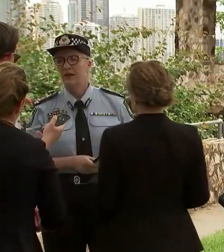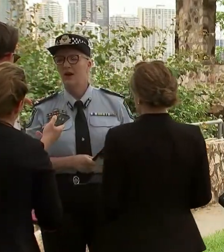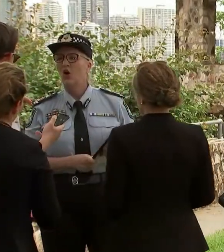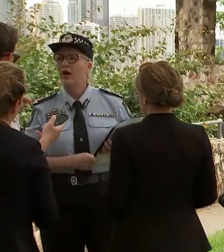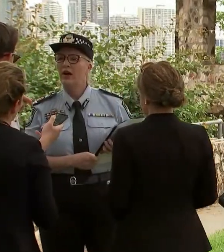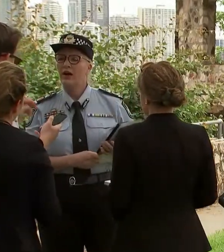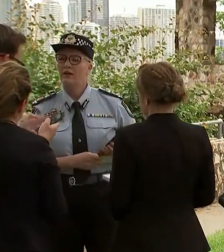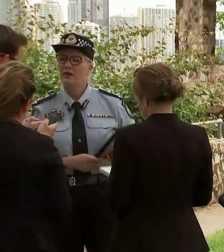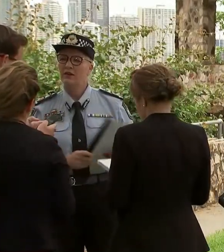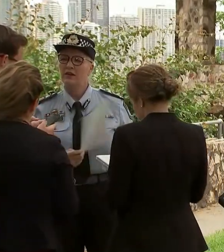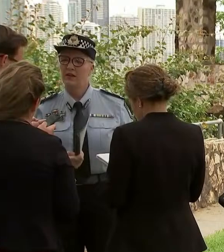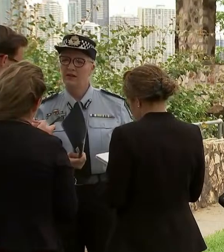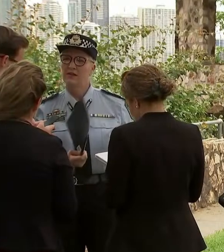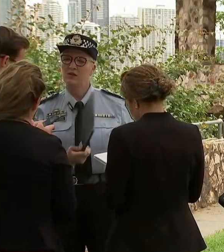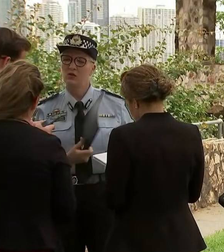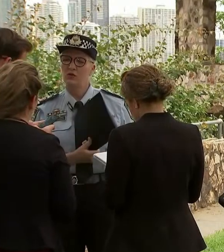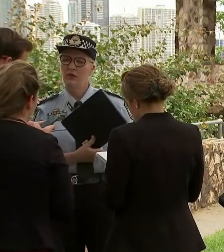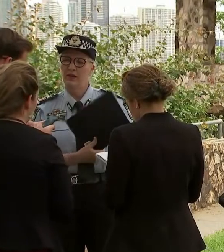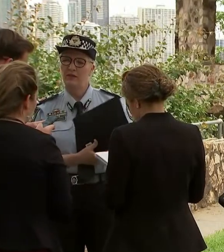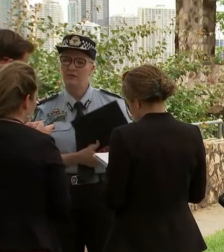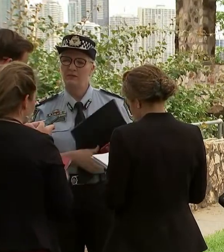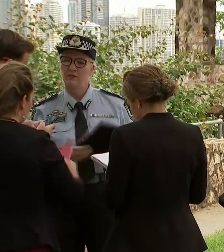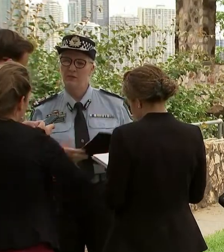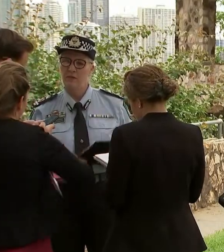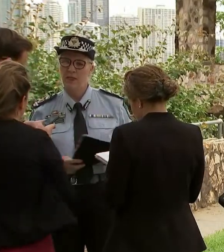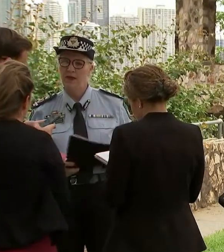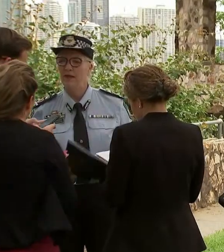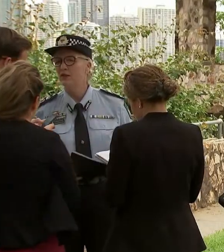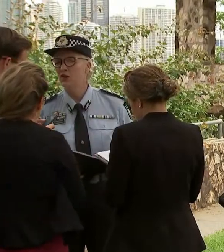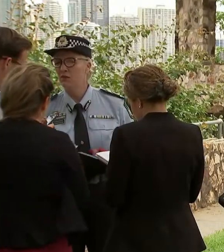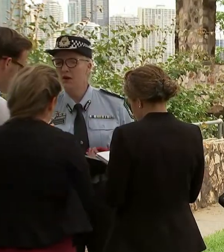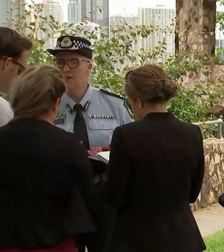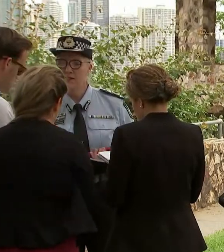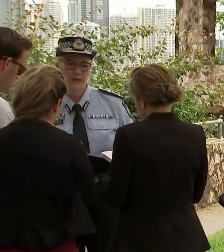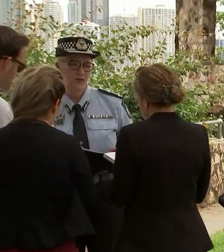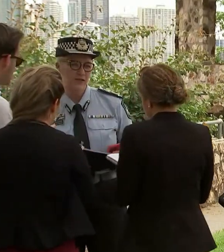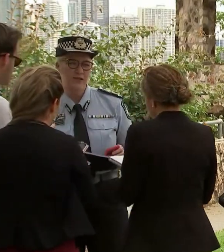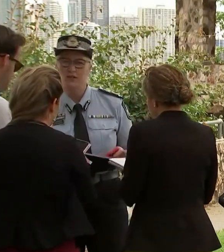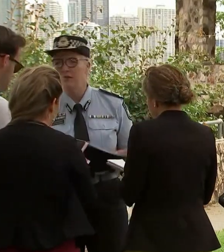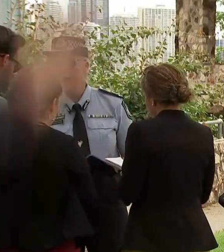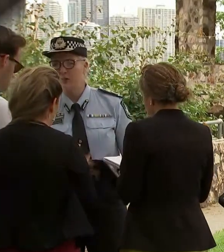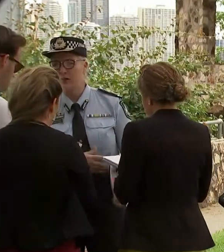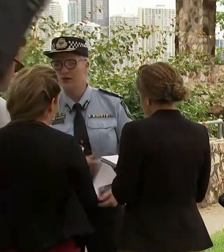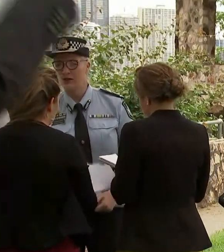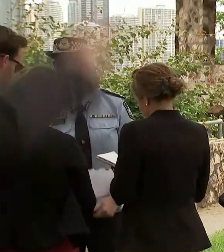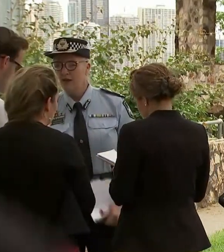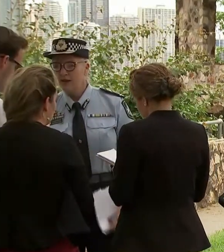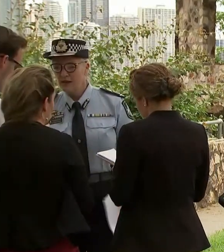It's hard enough to get